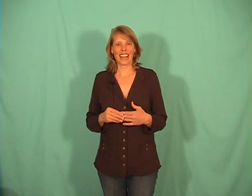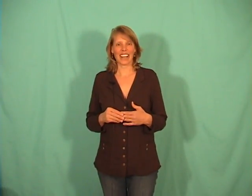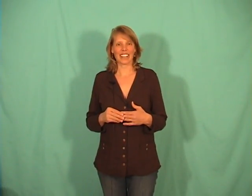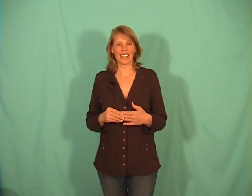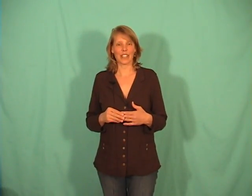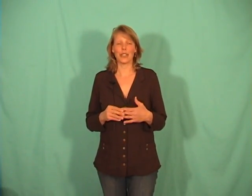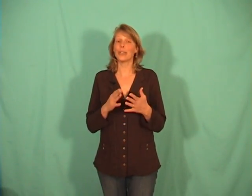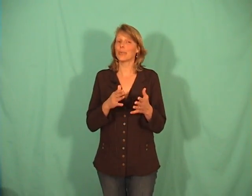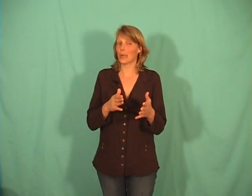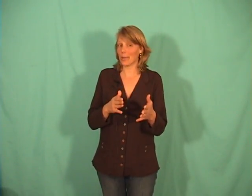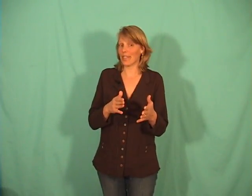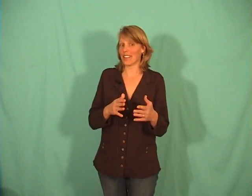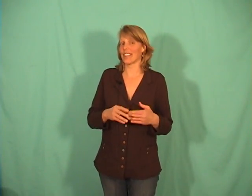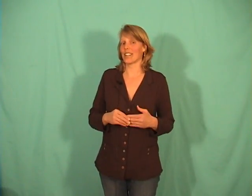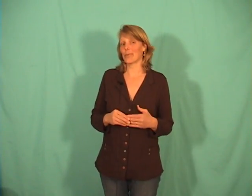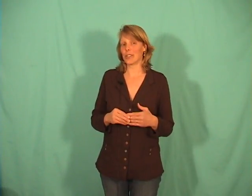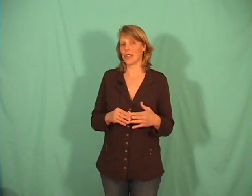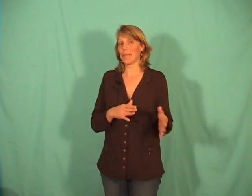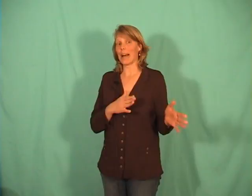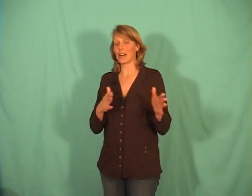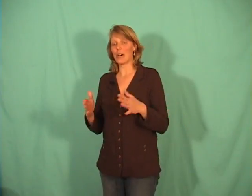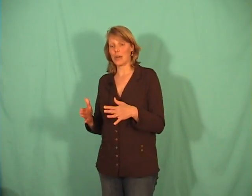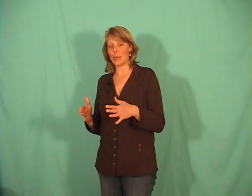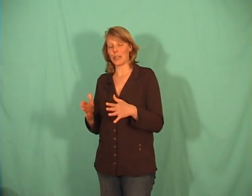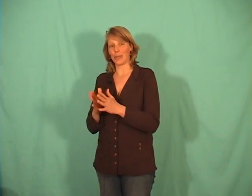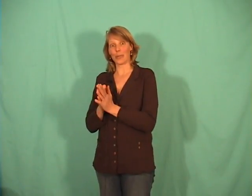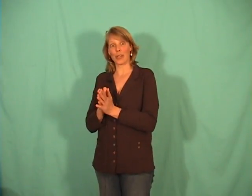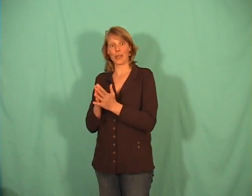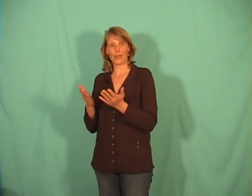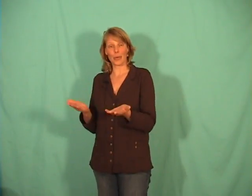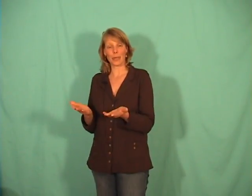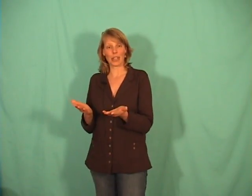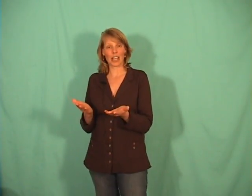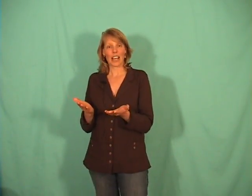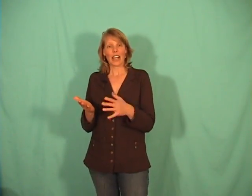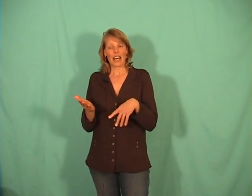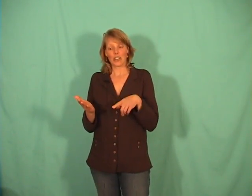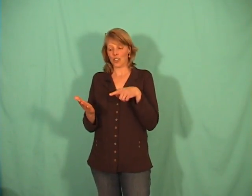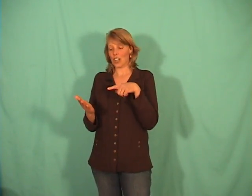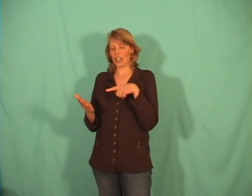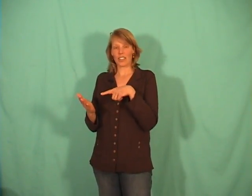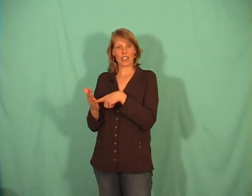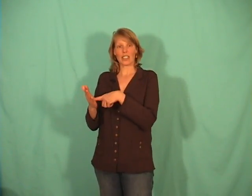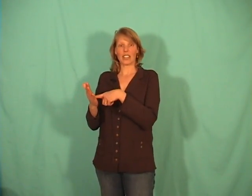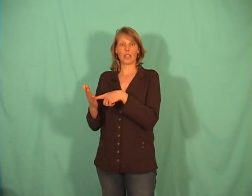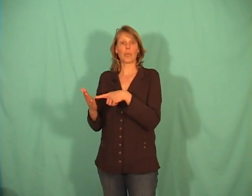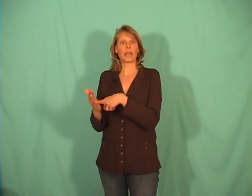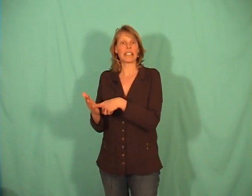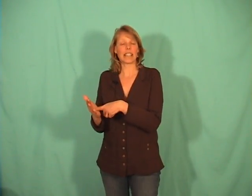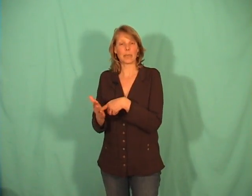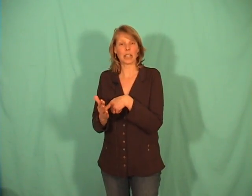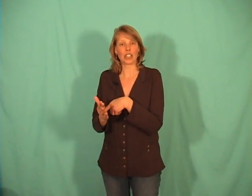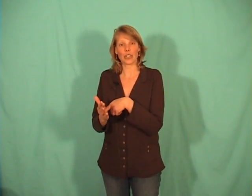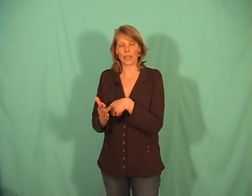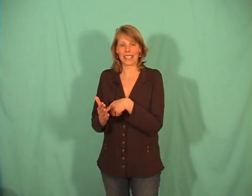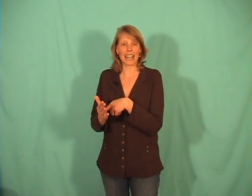And you will be fascinated when you get back home and you're looking through a book and your child suddenly is pointing at a picture and